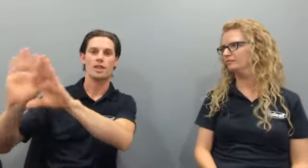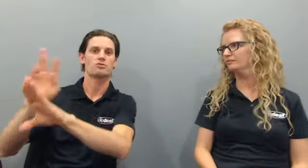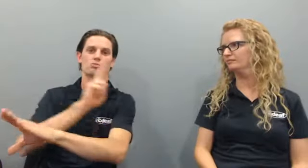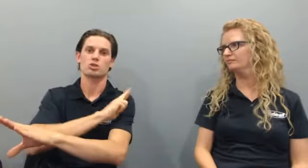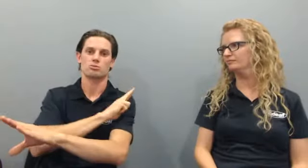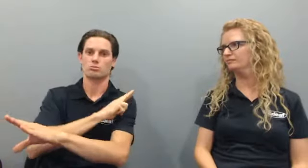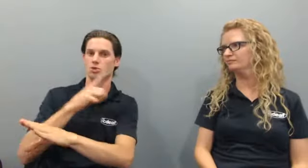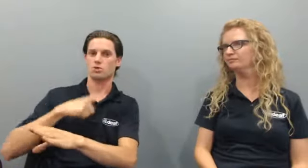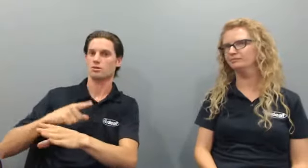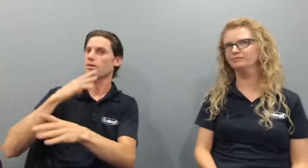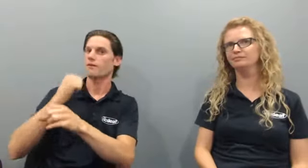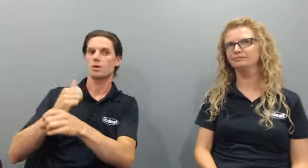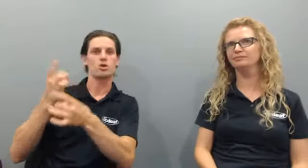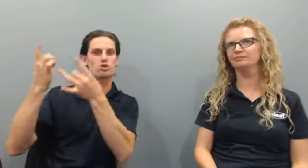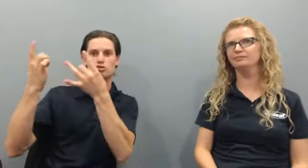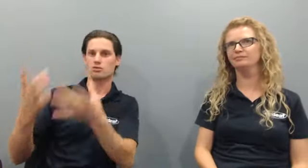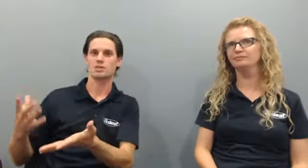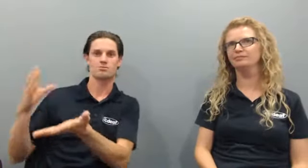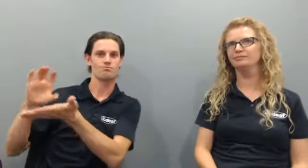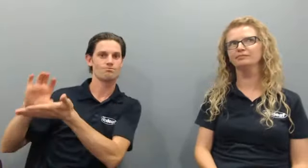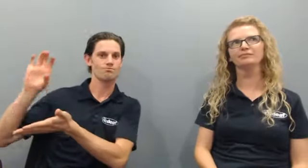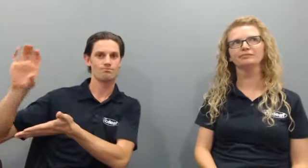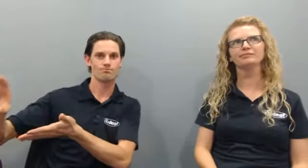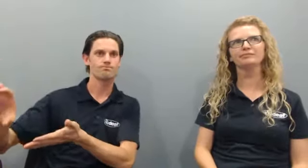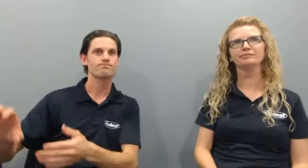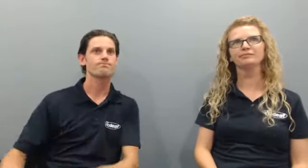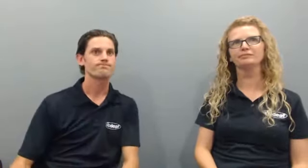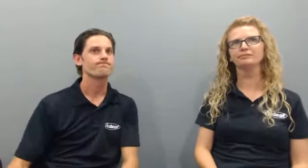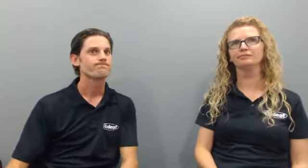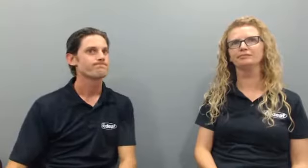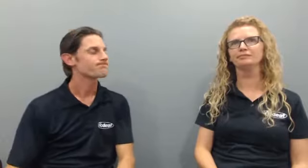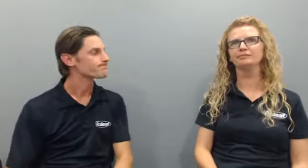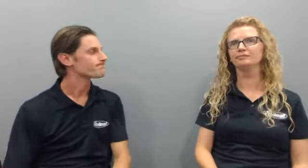They have funding for that, likewise with hospitals.